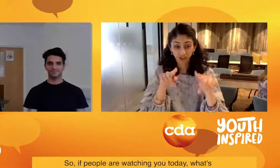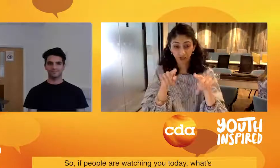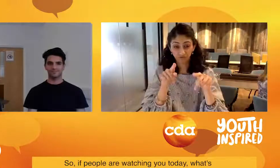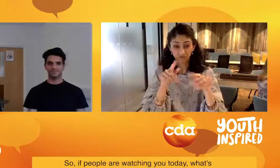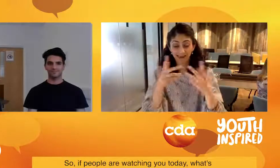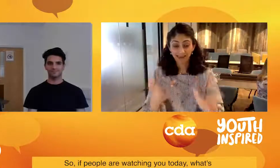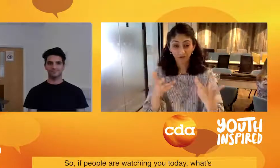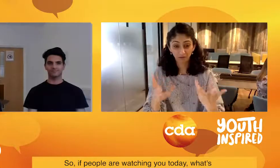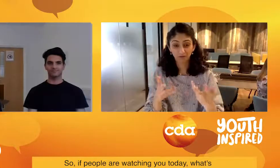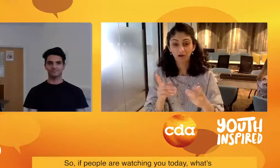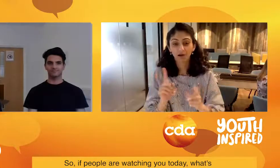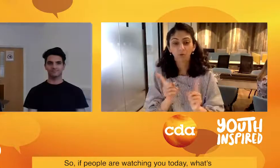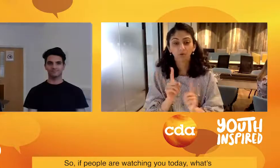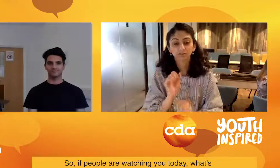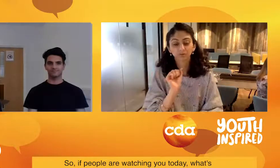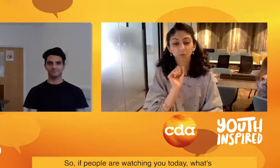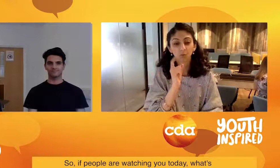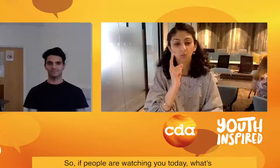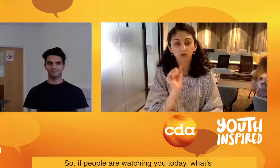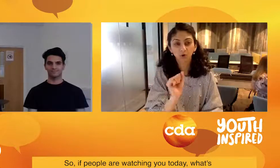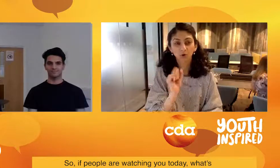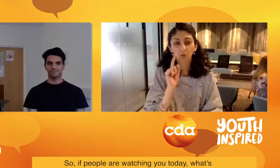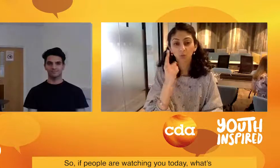So if people are watching you today,